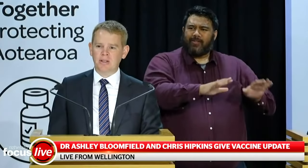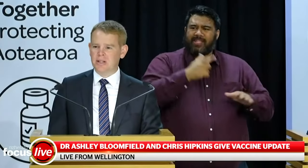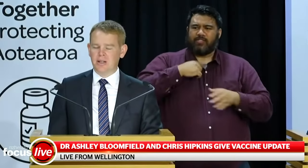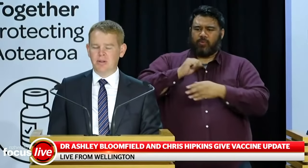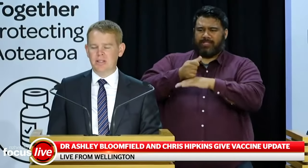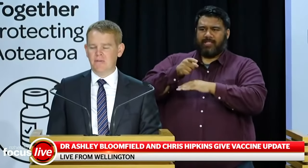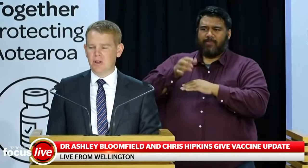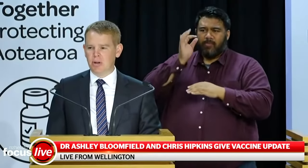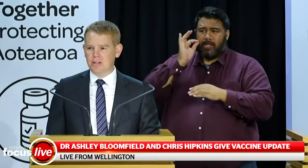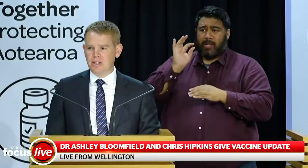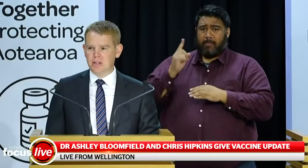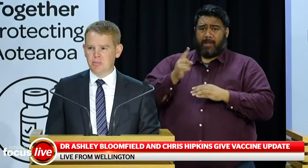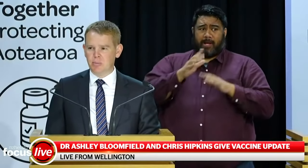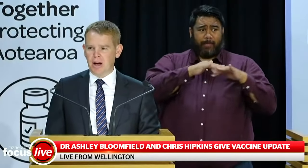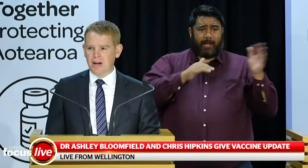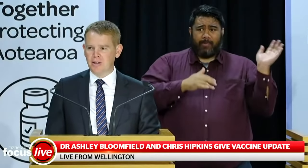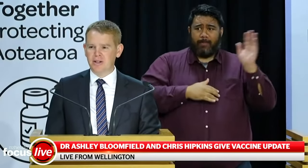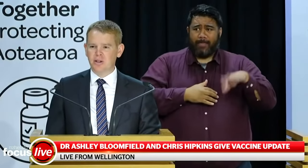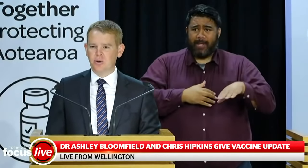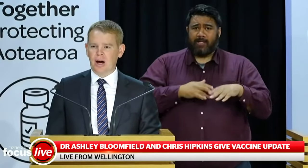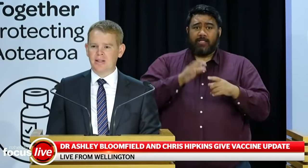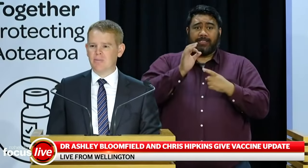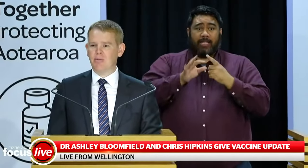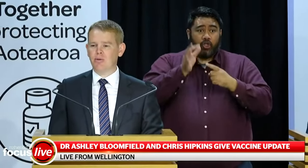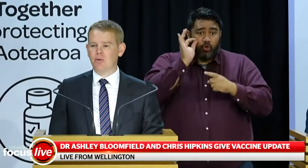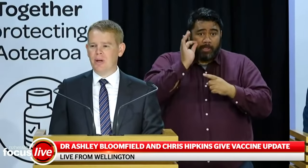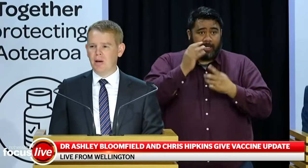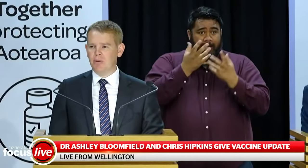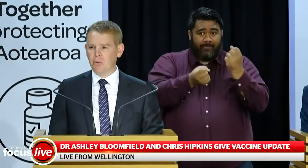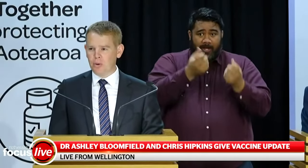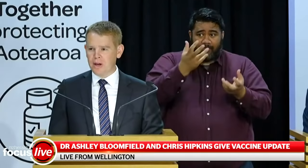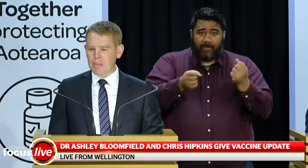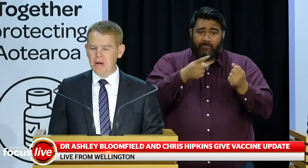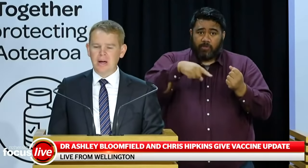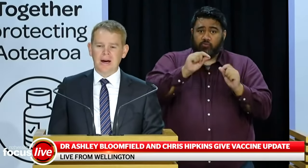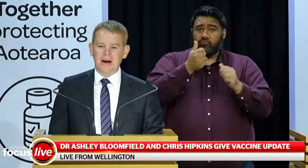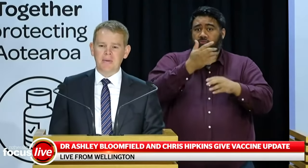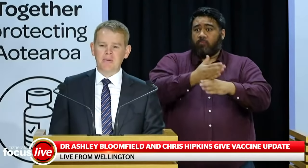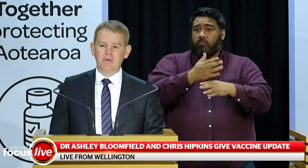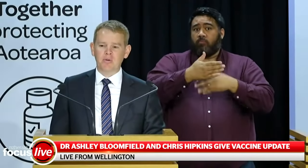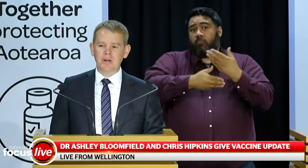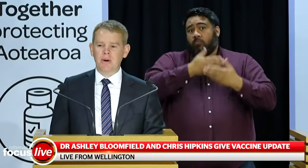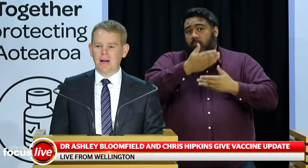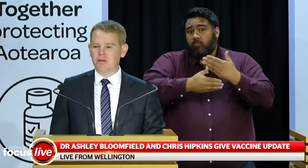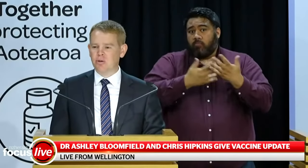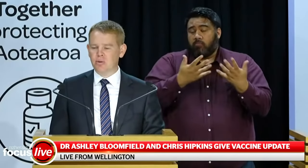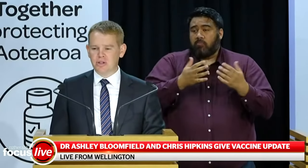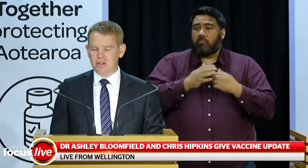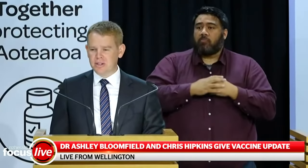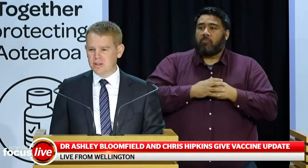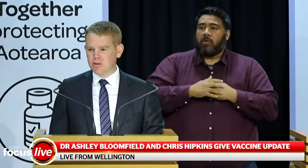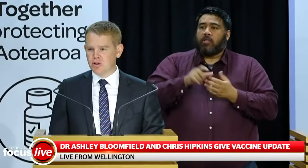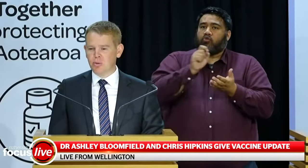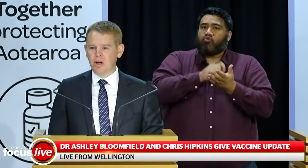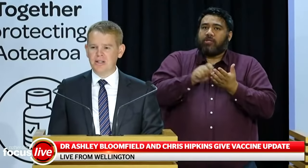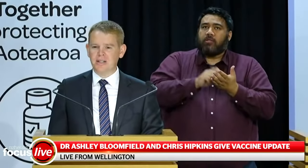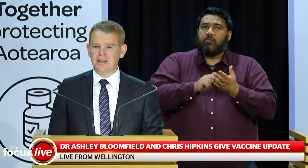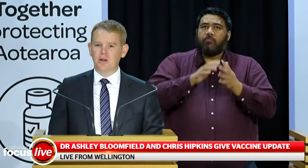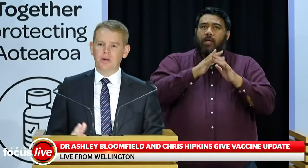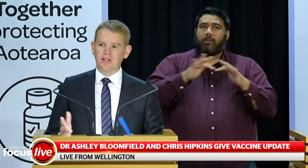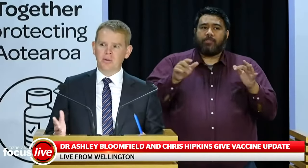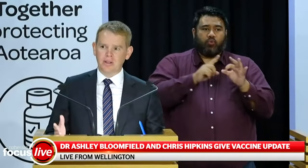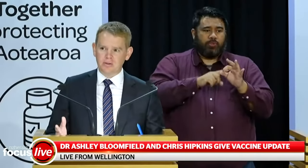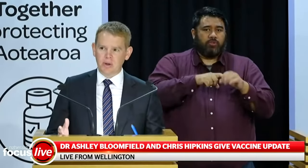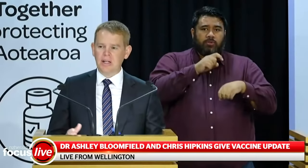is happening, select committees have the ability to ask people to appear before them. The written parliamentary question system is